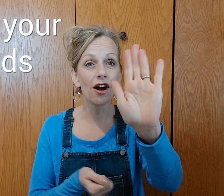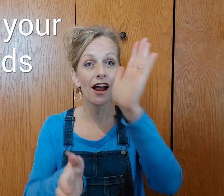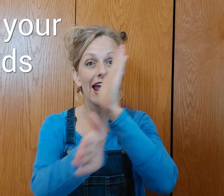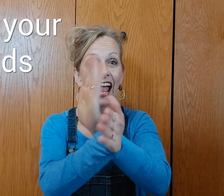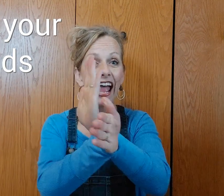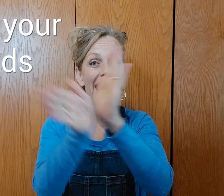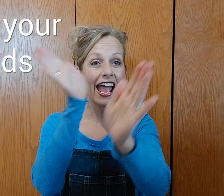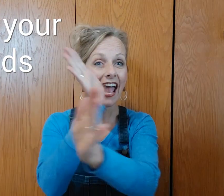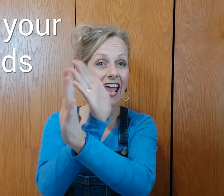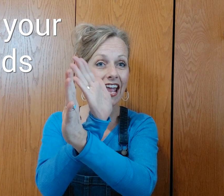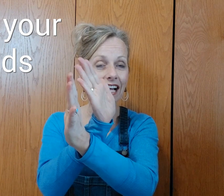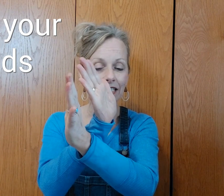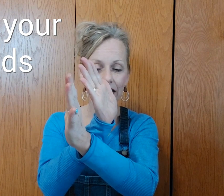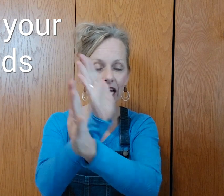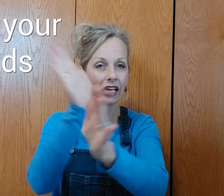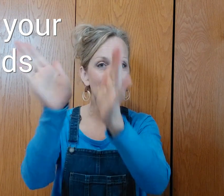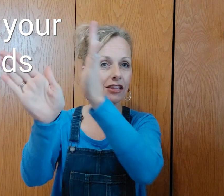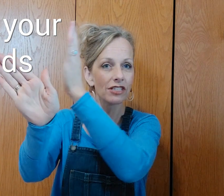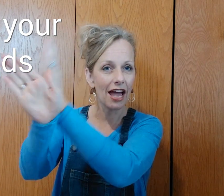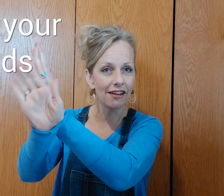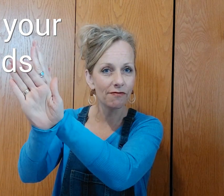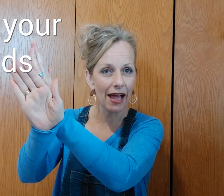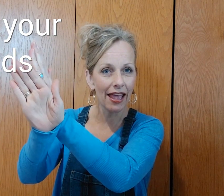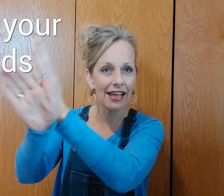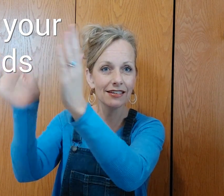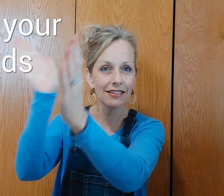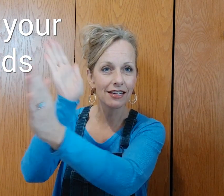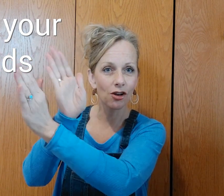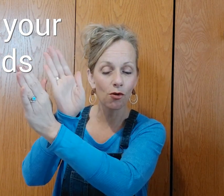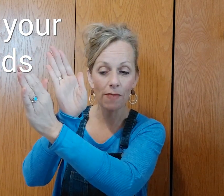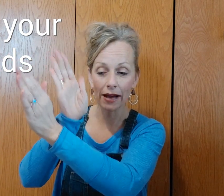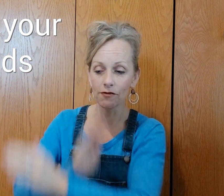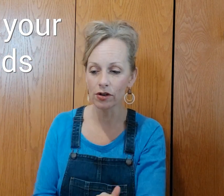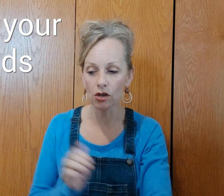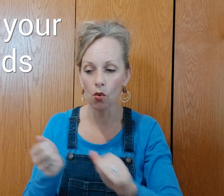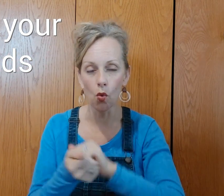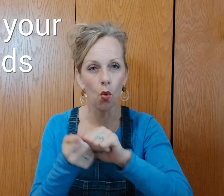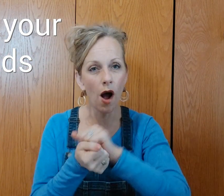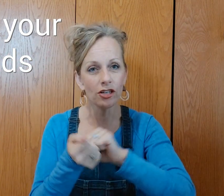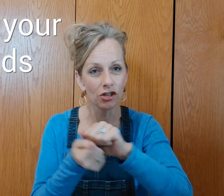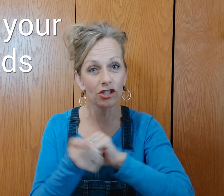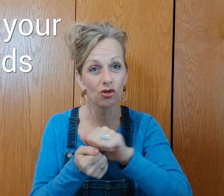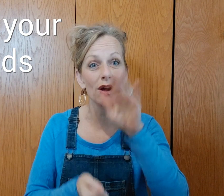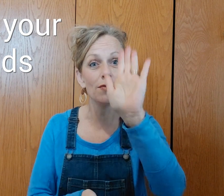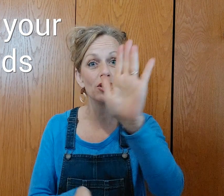your hands. I take either side of my hand and go back and forth. So wash or scrub